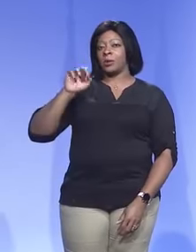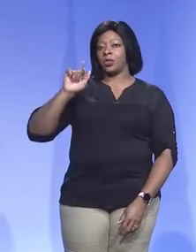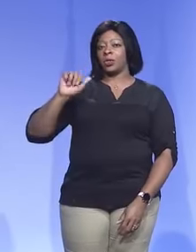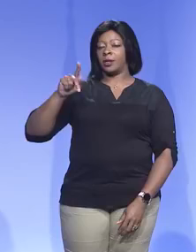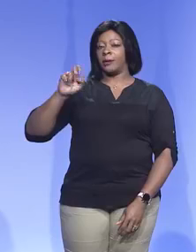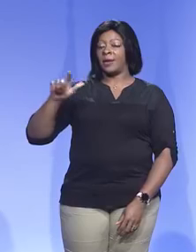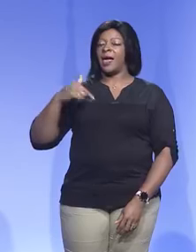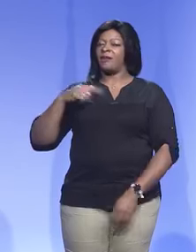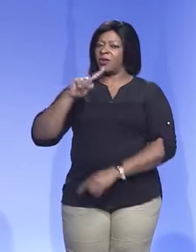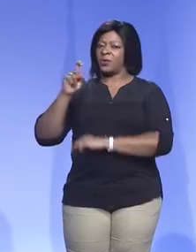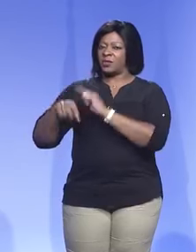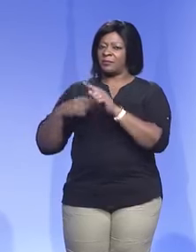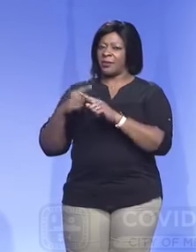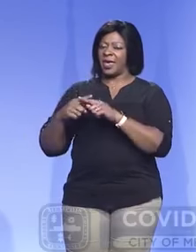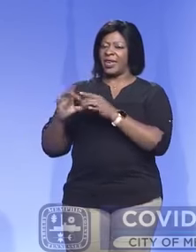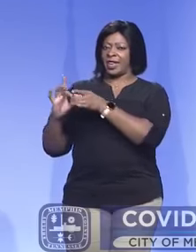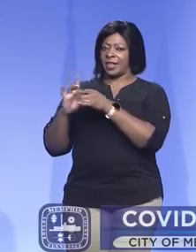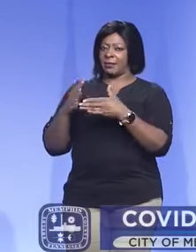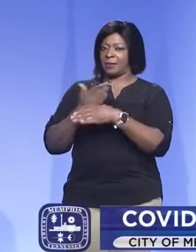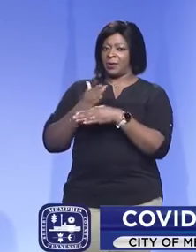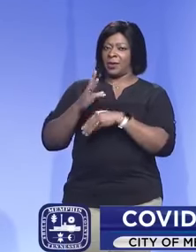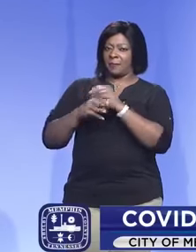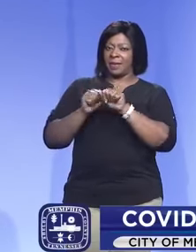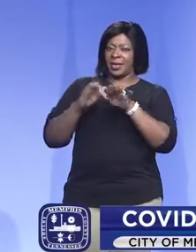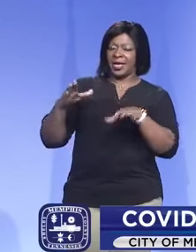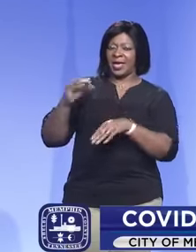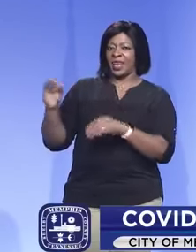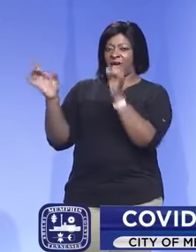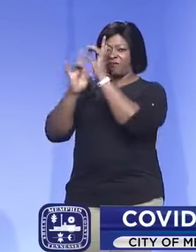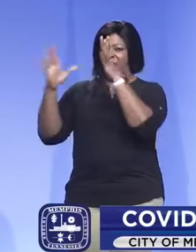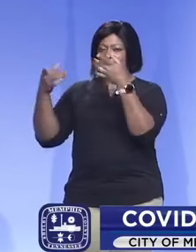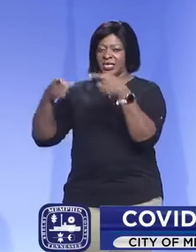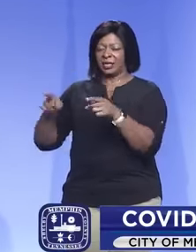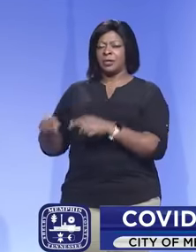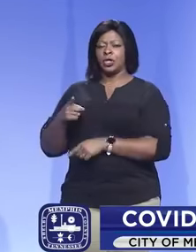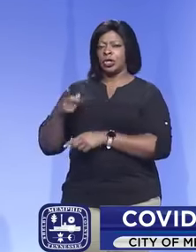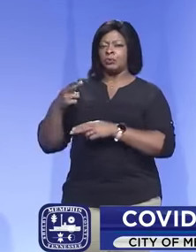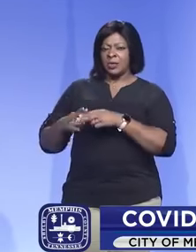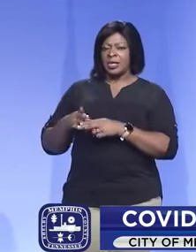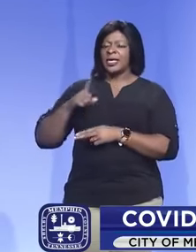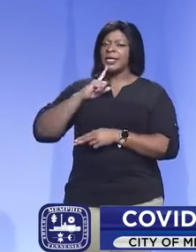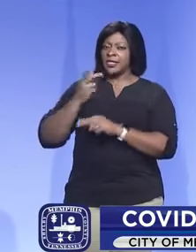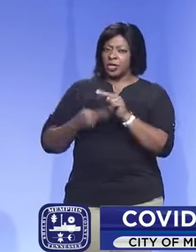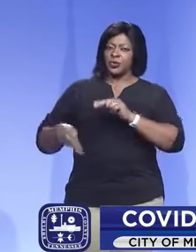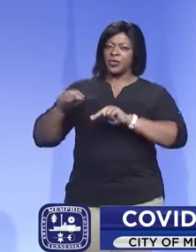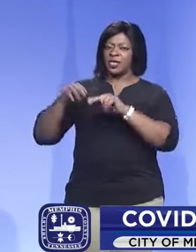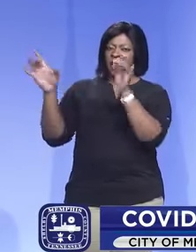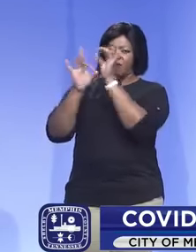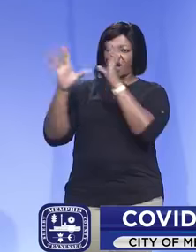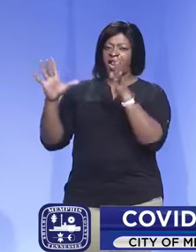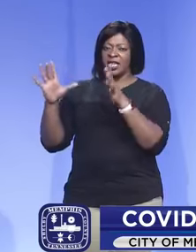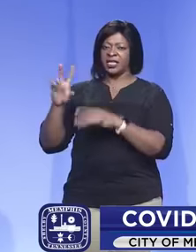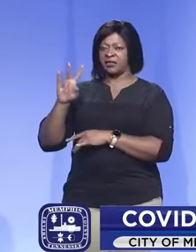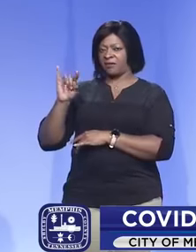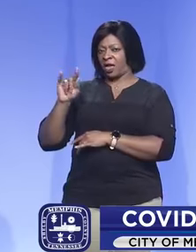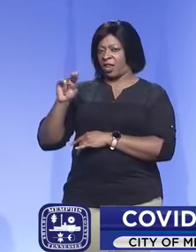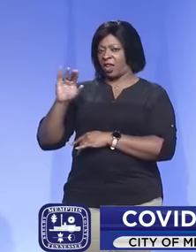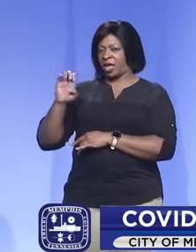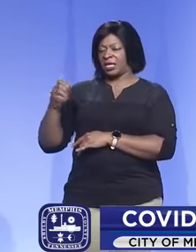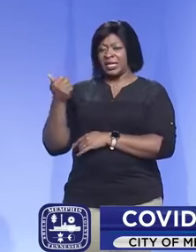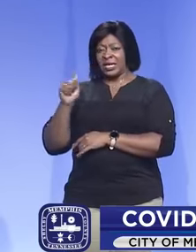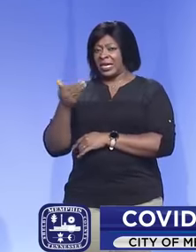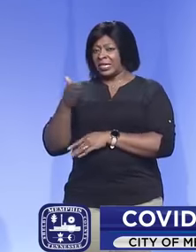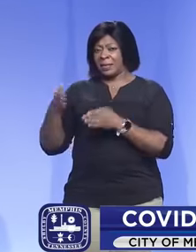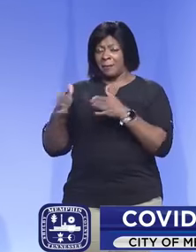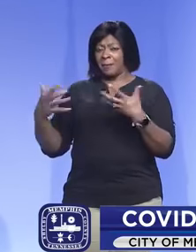have a question about the link between the pandemic and the violence. You mentioned that there is an increase in the violence. I wanted to know if there was anything